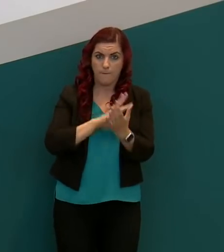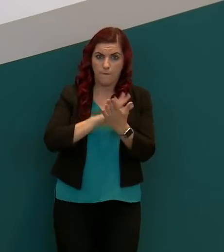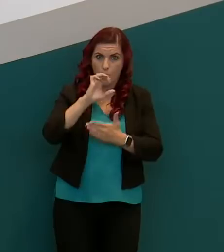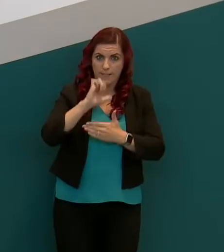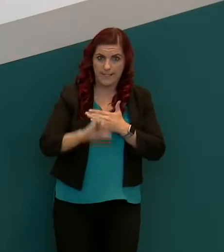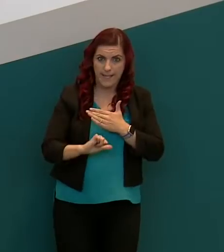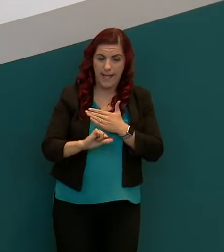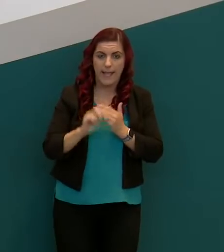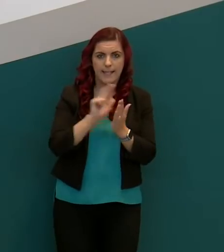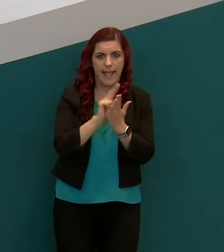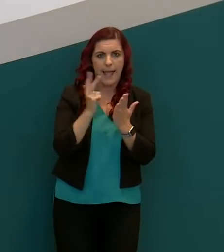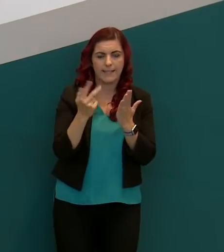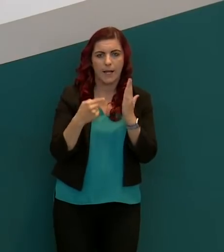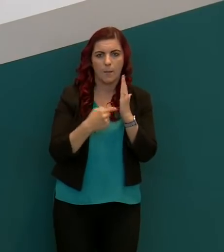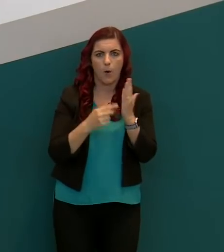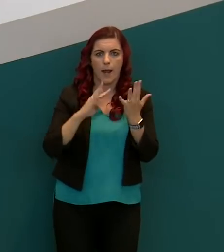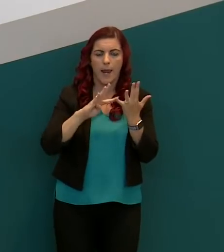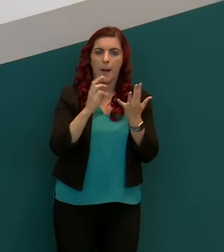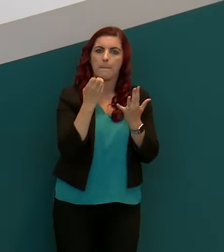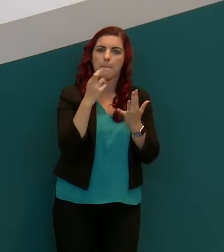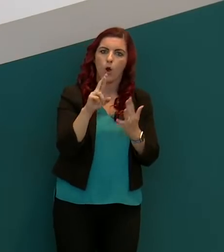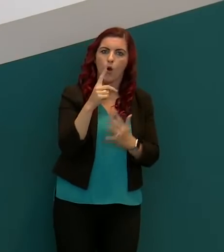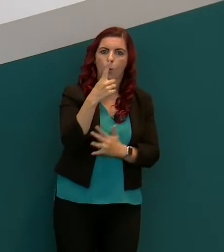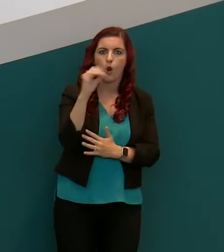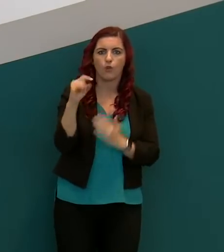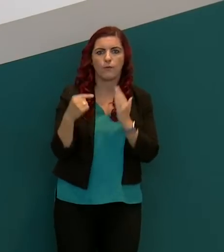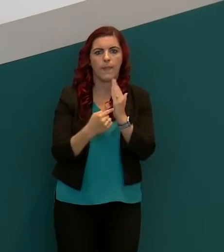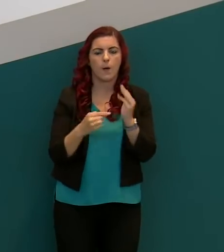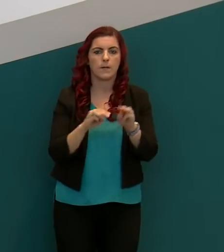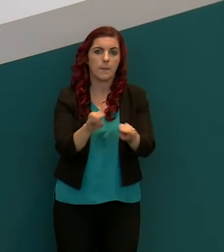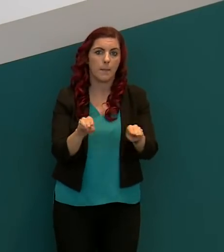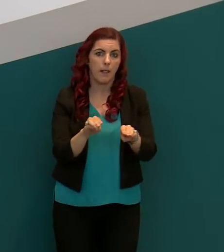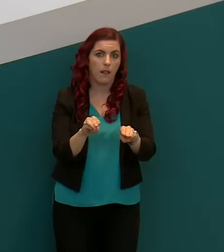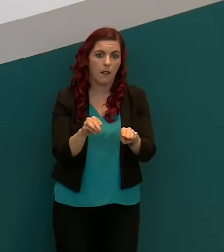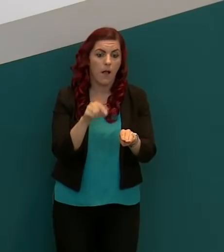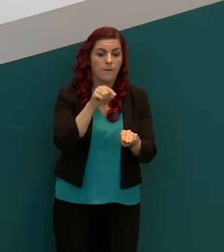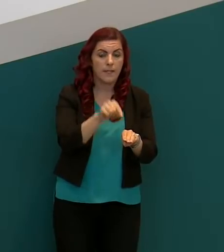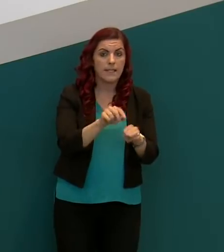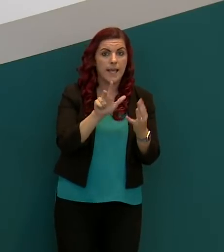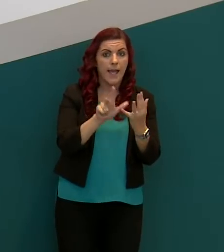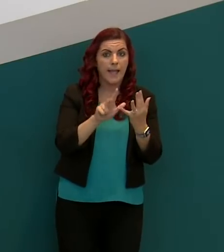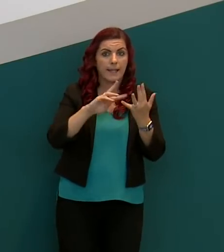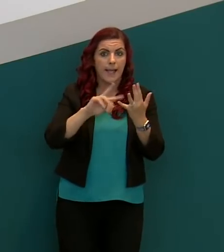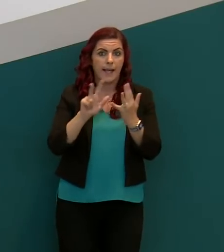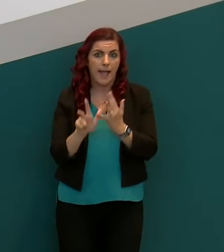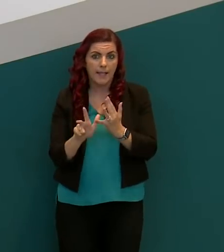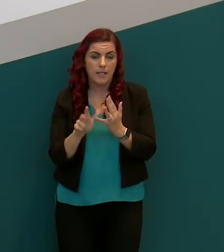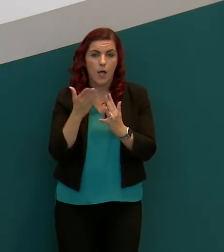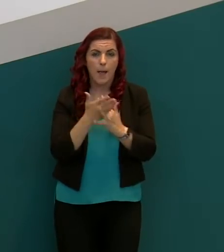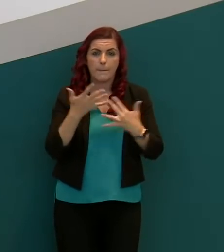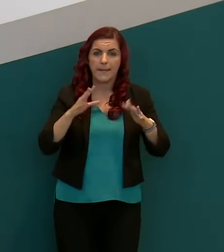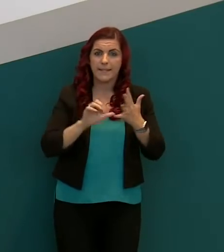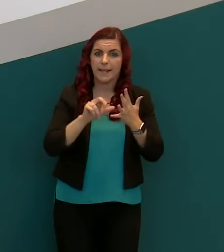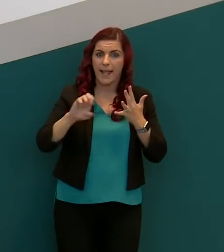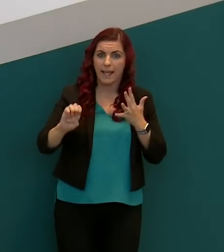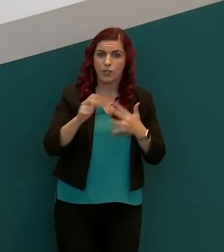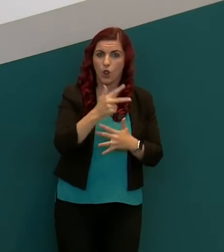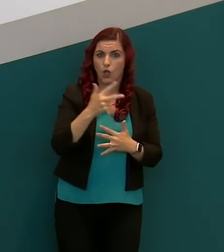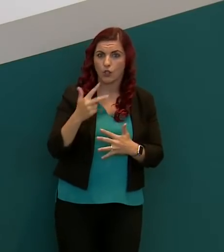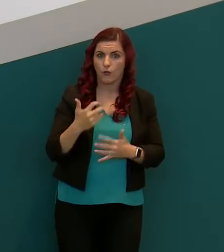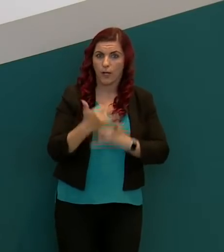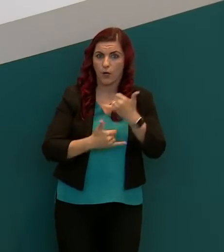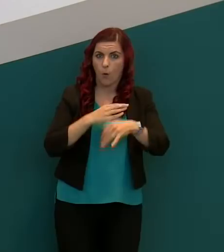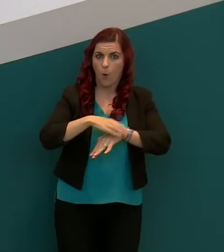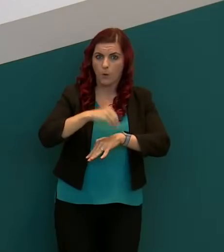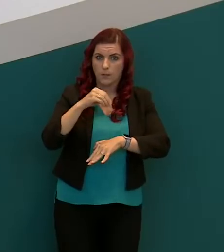of 18.9 per 100,000. Of these 898 cases, the median age is 33 years,